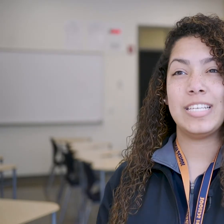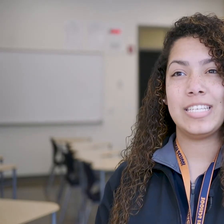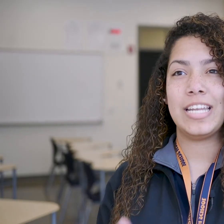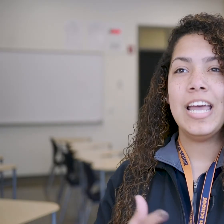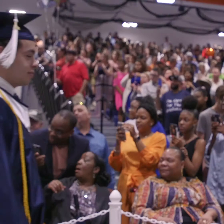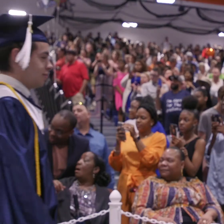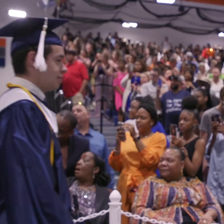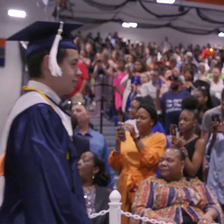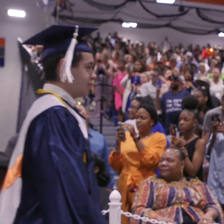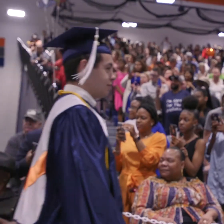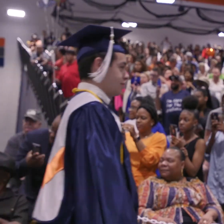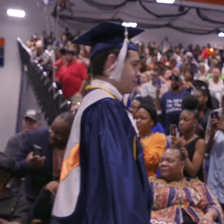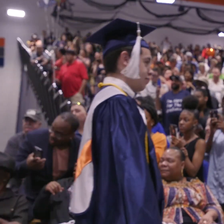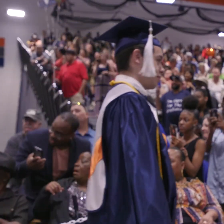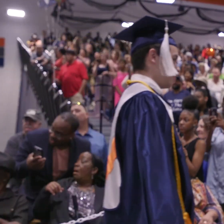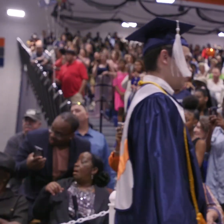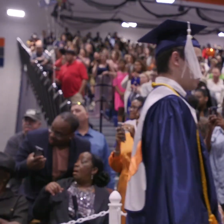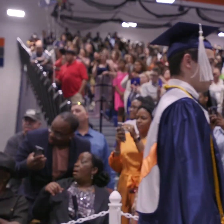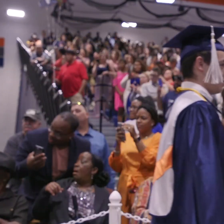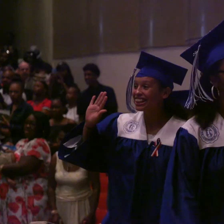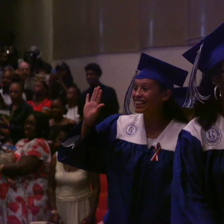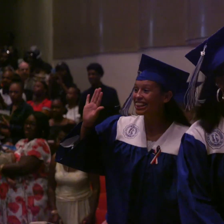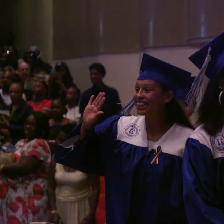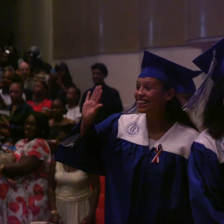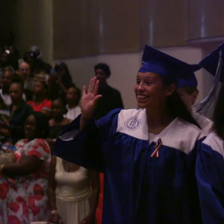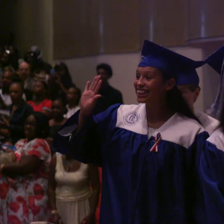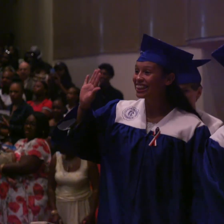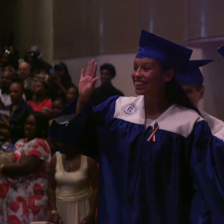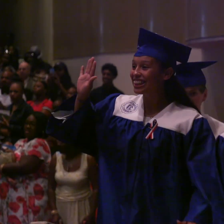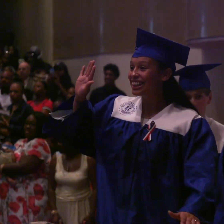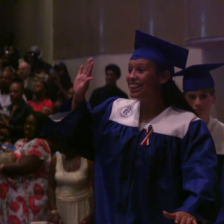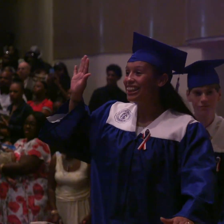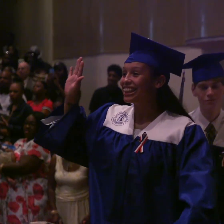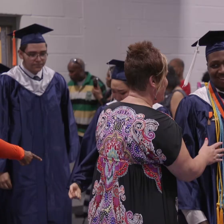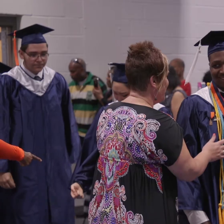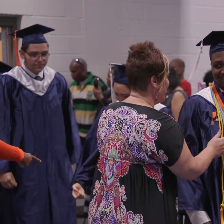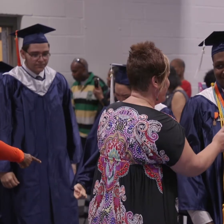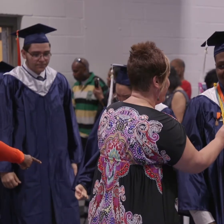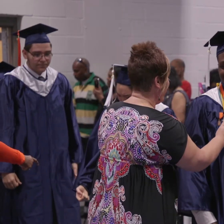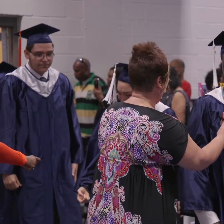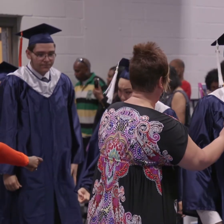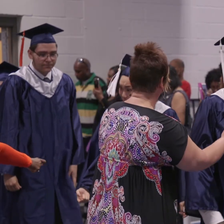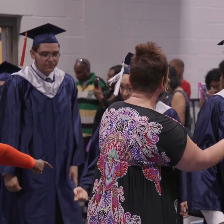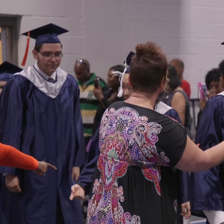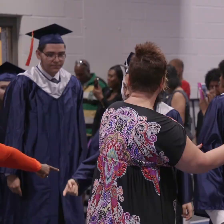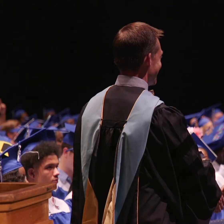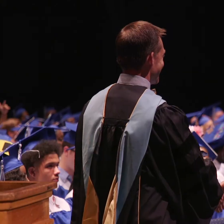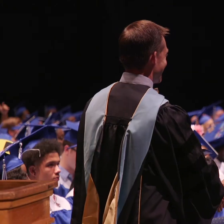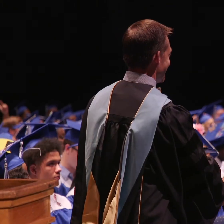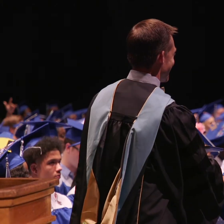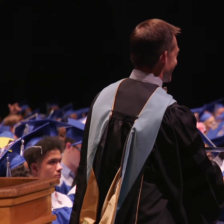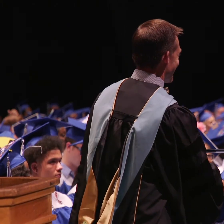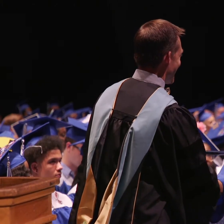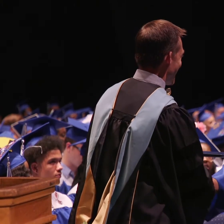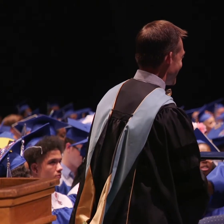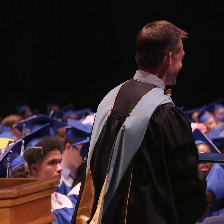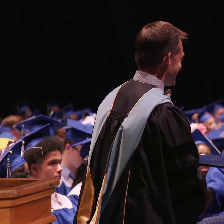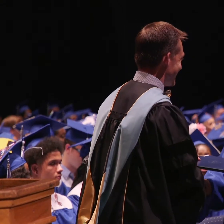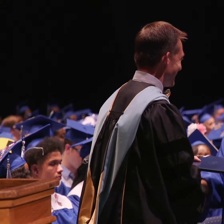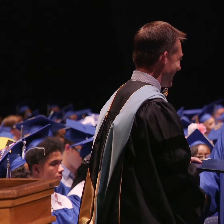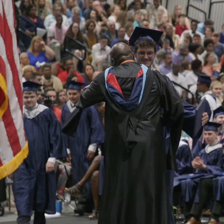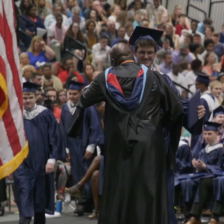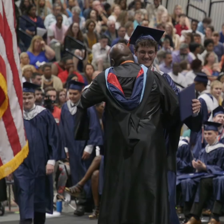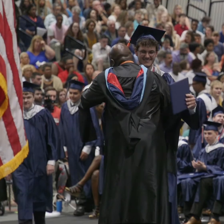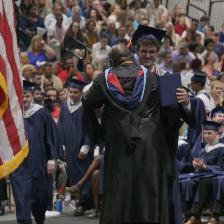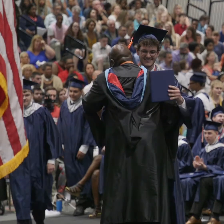have invested in the long run. And that'll be when all those students get their diploma and are walking with their cap and gown across the stage, and I get to